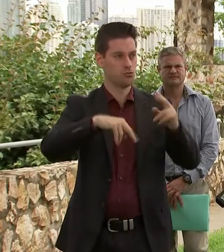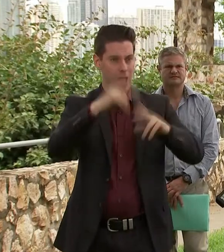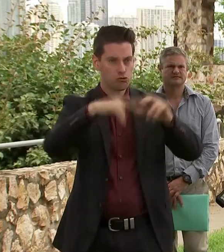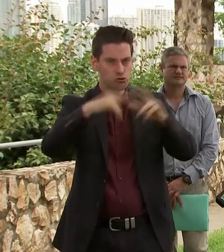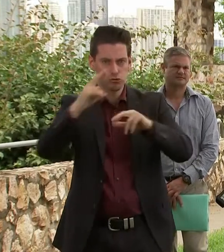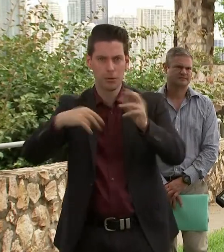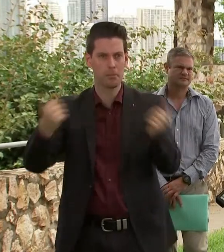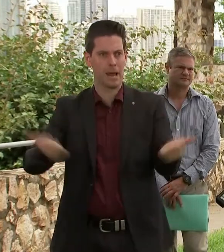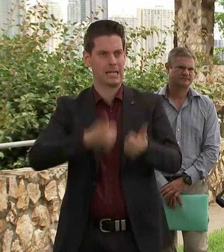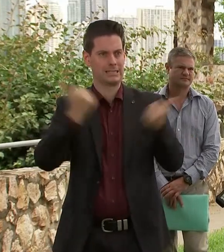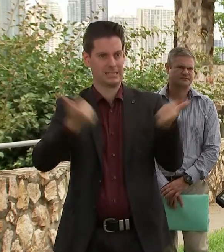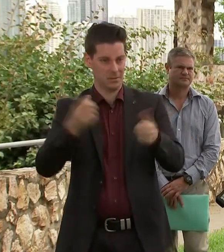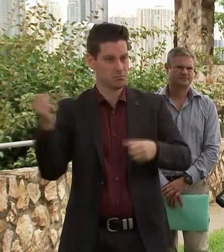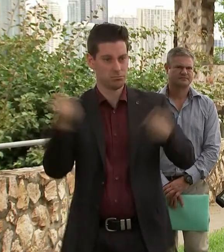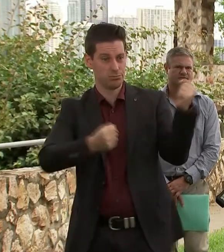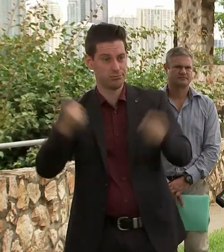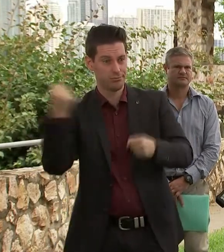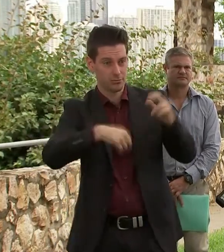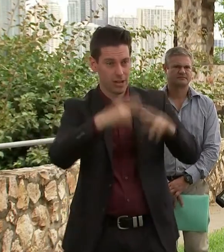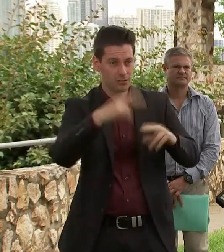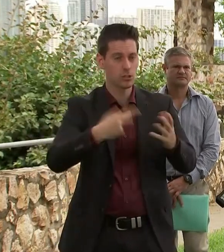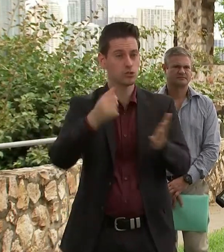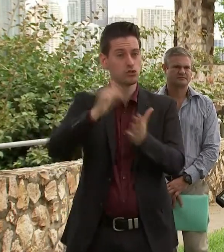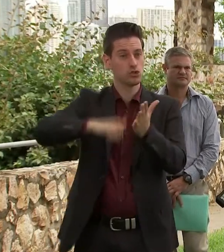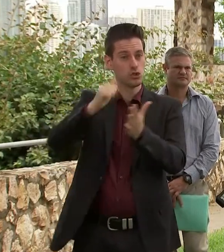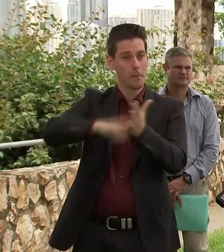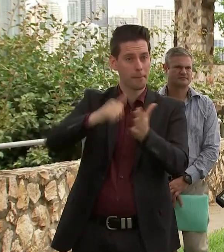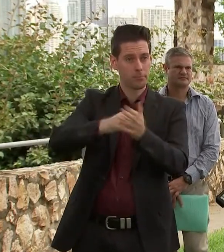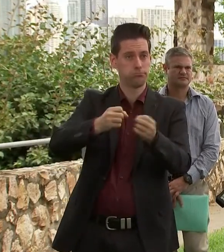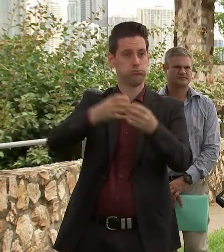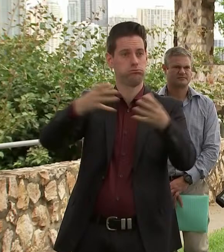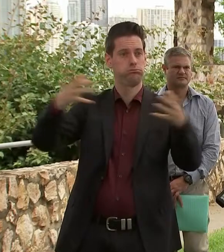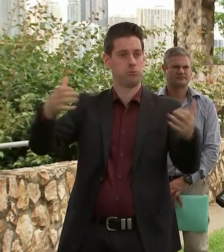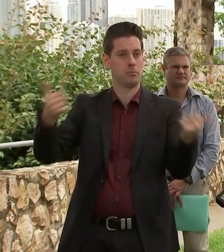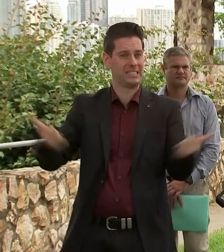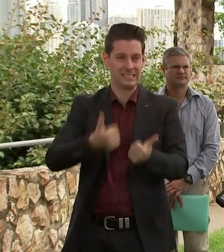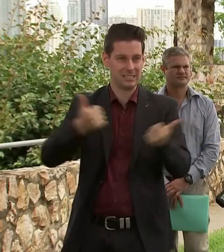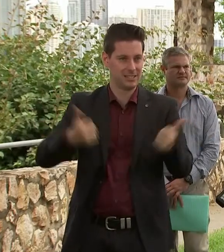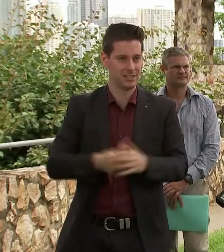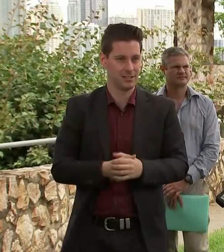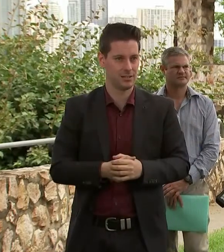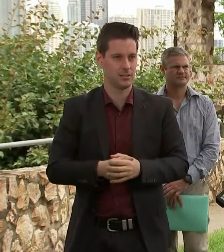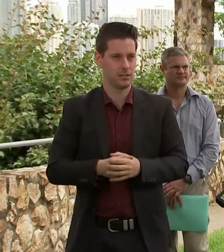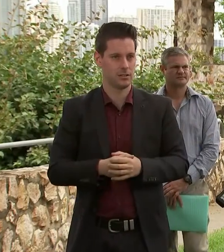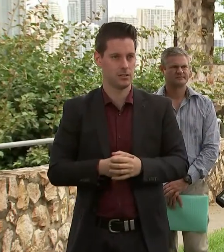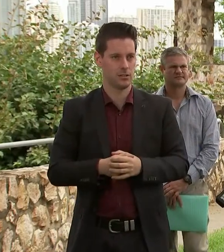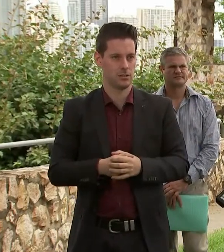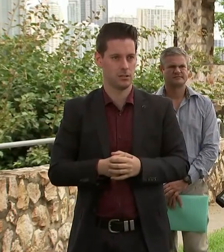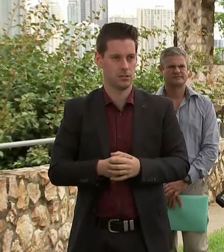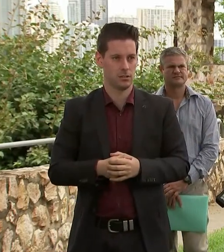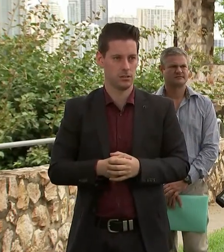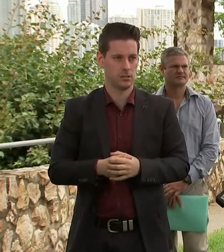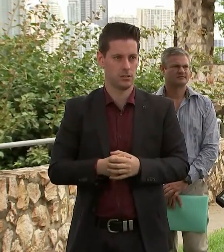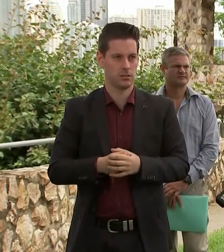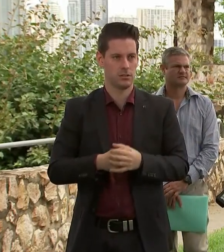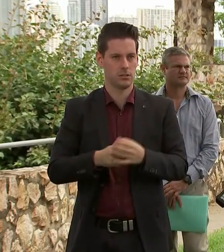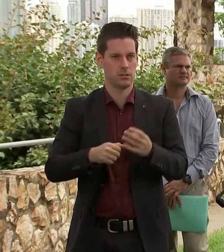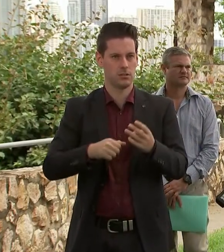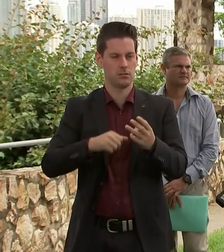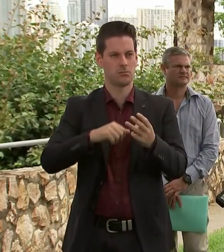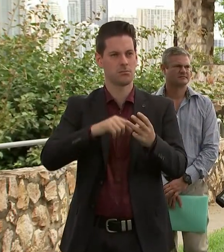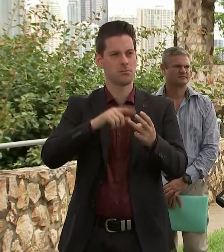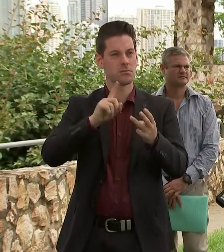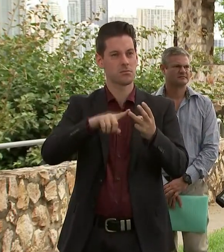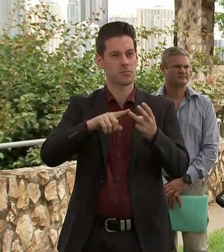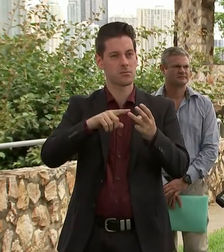growth in construction across Queensland. Retail activity's been very high. Certainly, dwelling investment's been